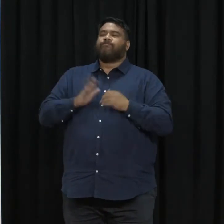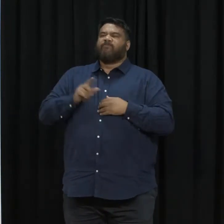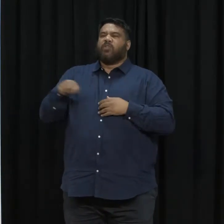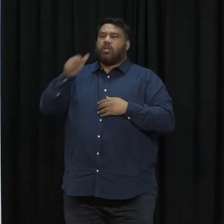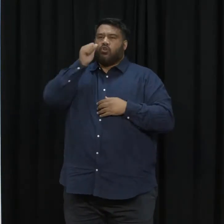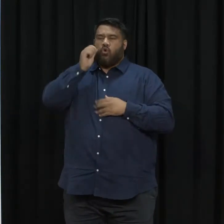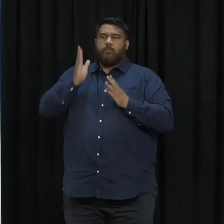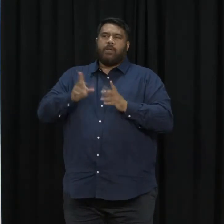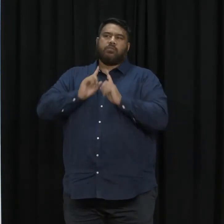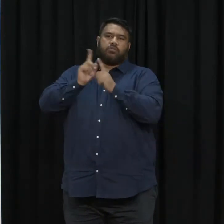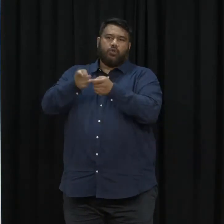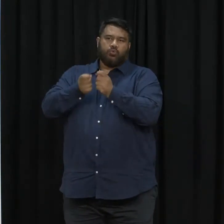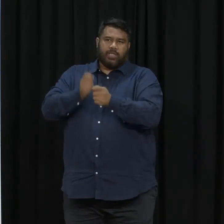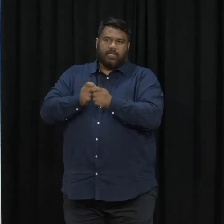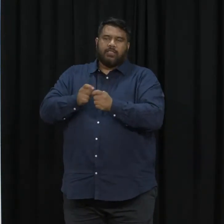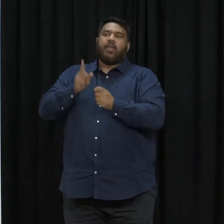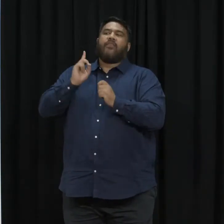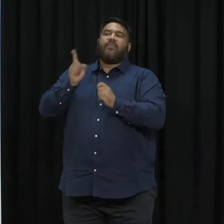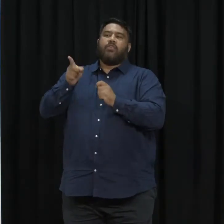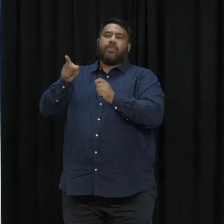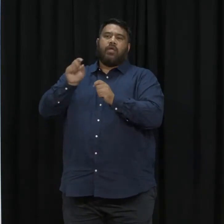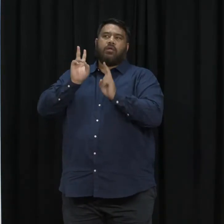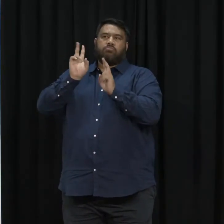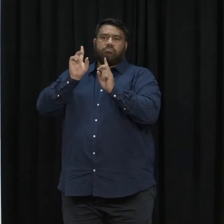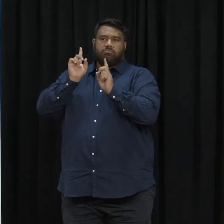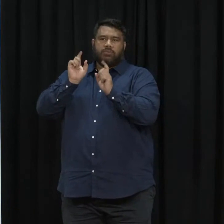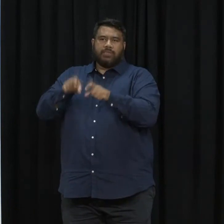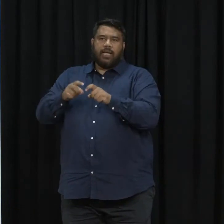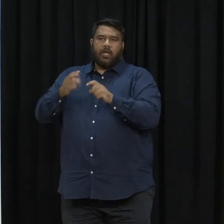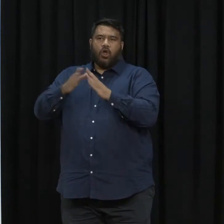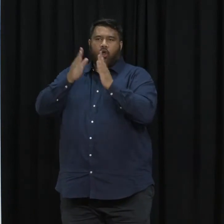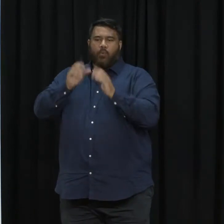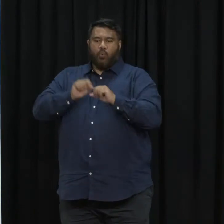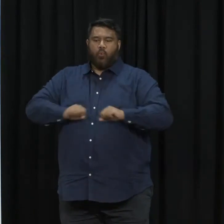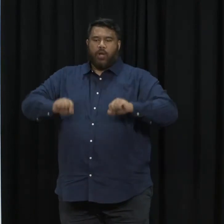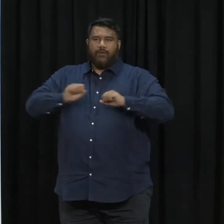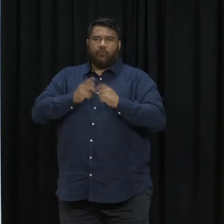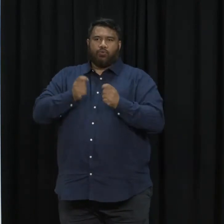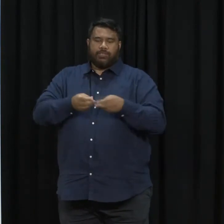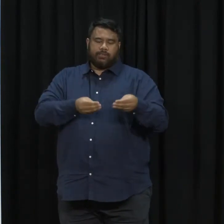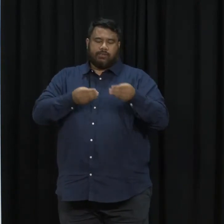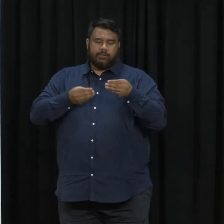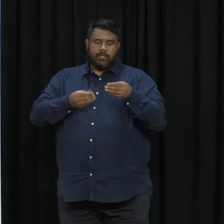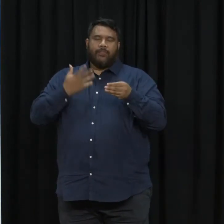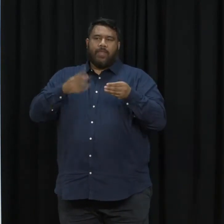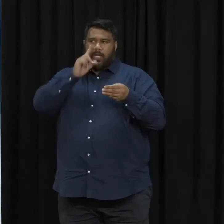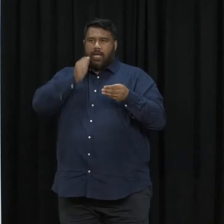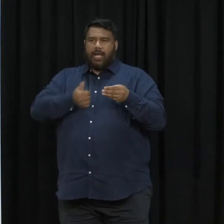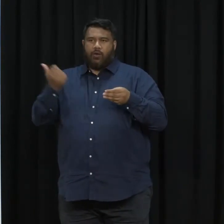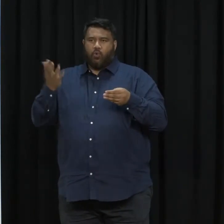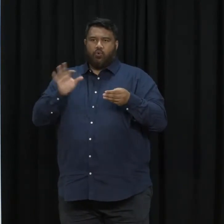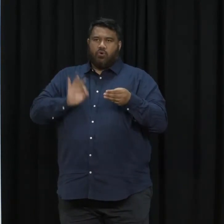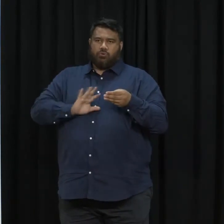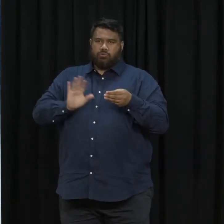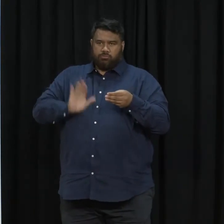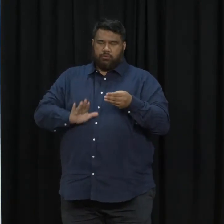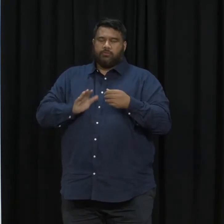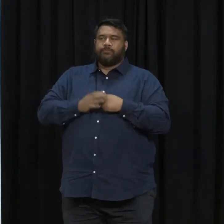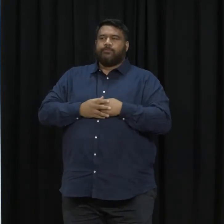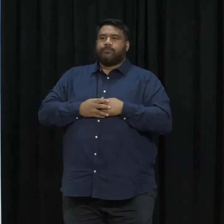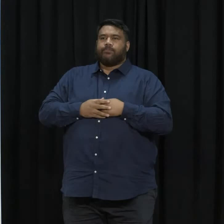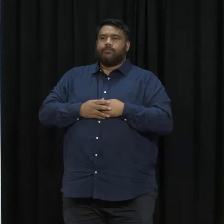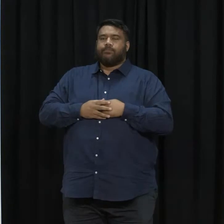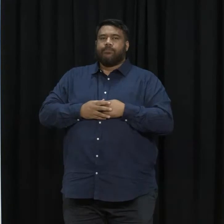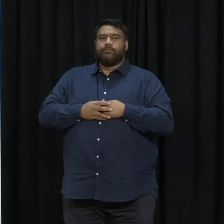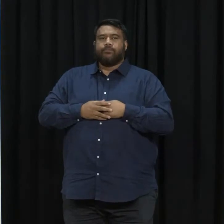and isolate until that test comes back. Again, if MIT students and staff can check our website for the dates and times